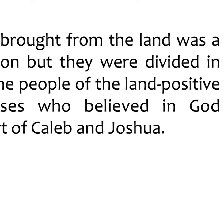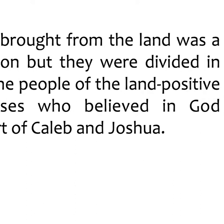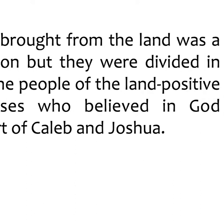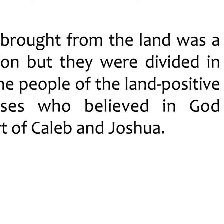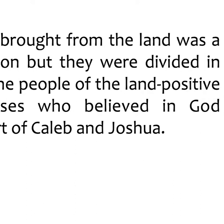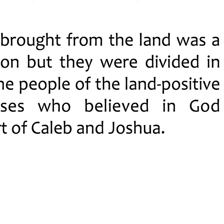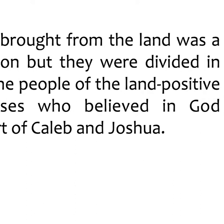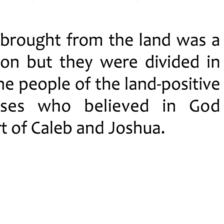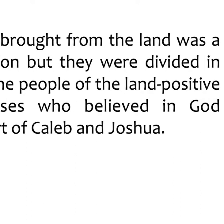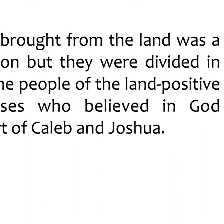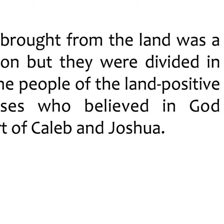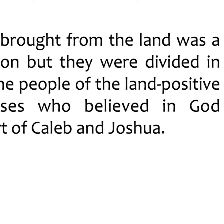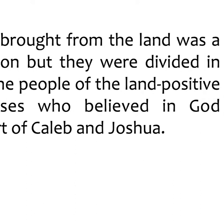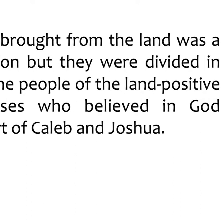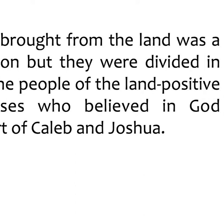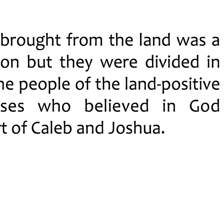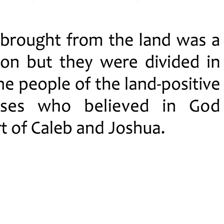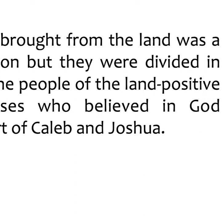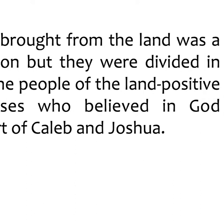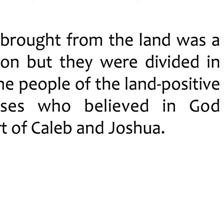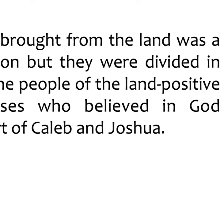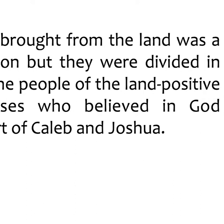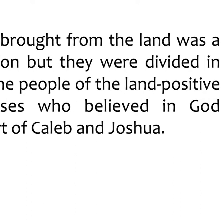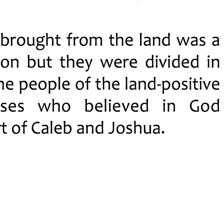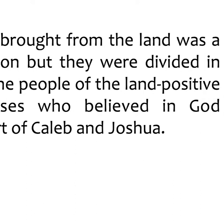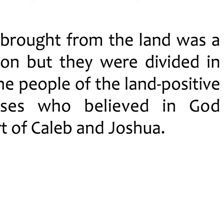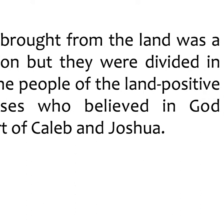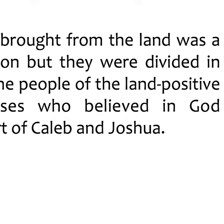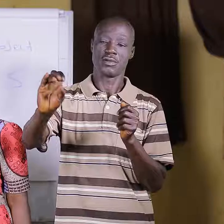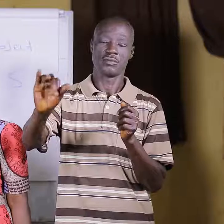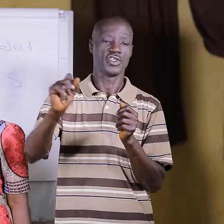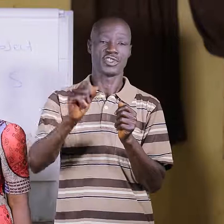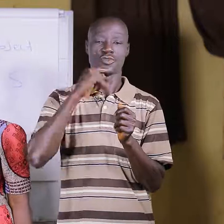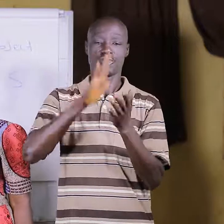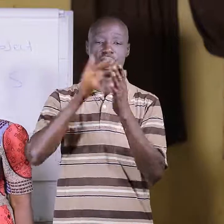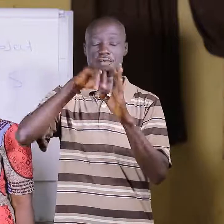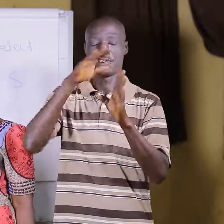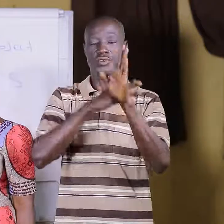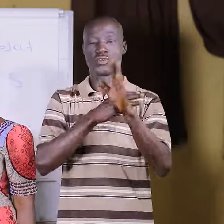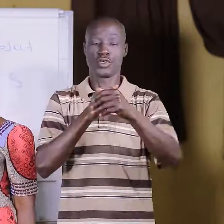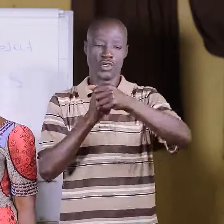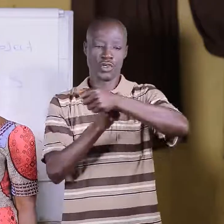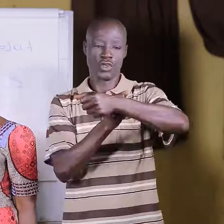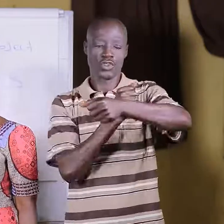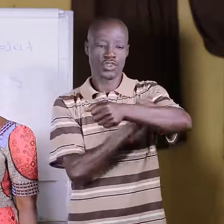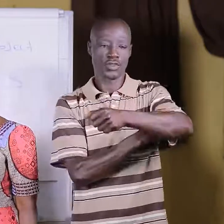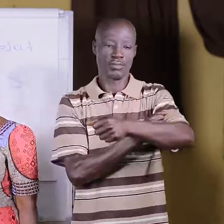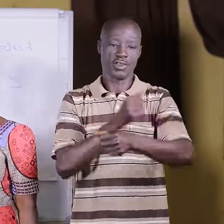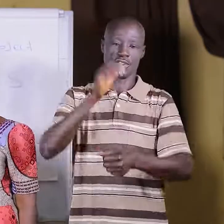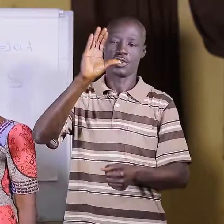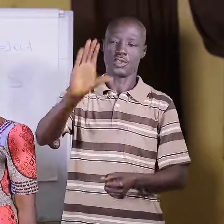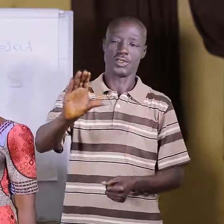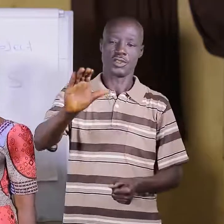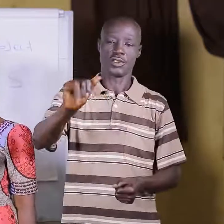God, supported the report of Caleb and Joshua. Moses believed the report of Caleb and Joshua